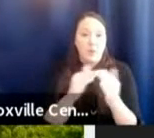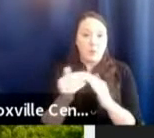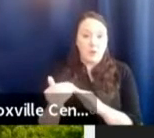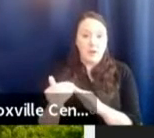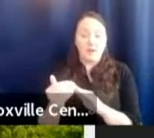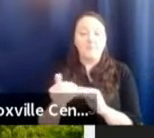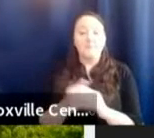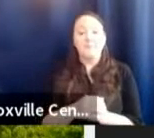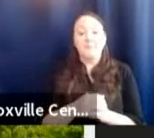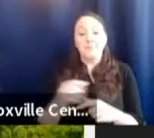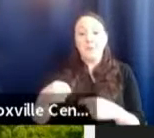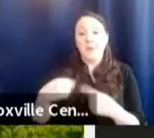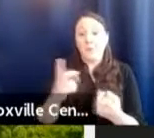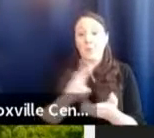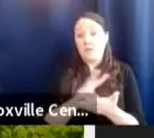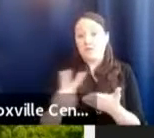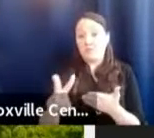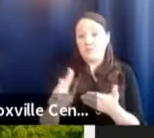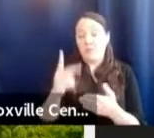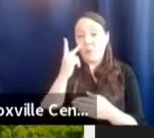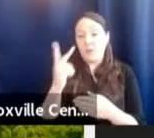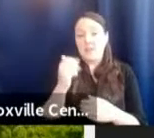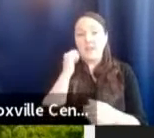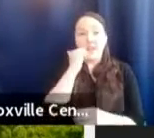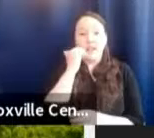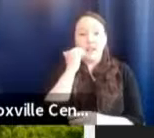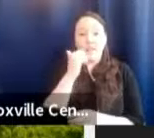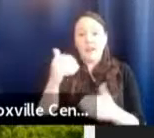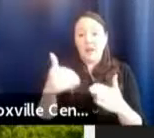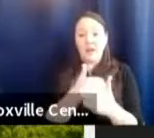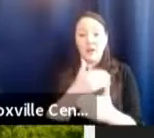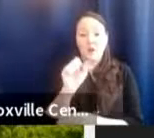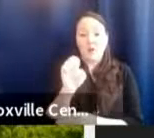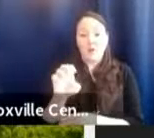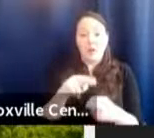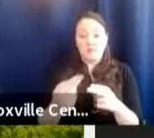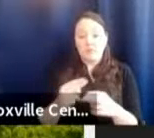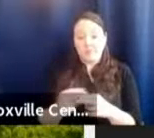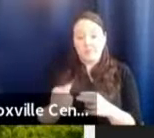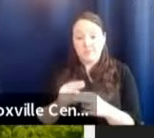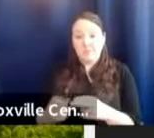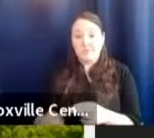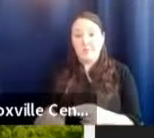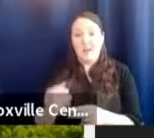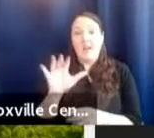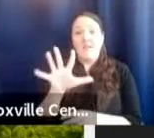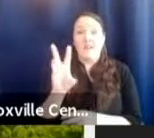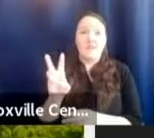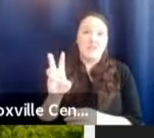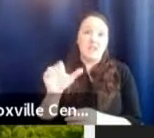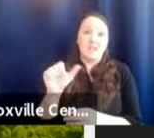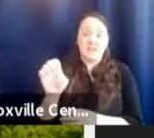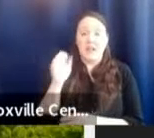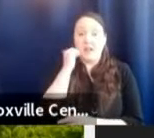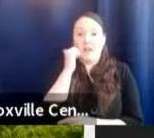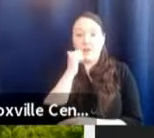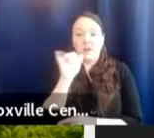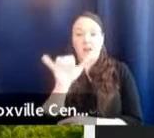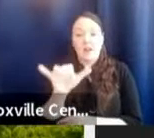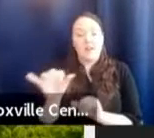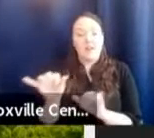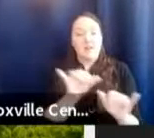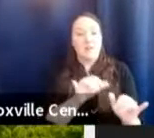the past 2 weeks, we've seen a daily new case drop to approximately 56 cases per day, which is consistent with previous reporting